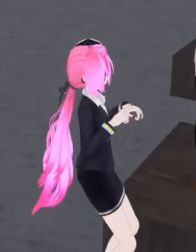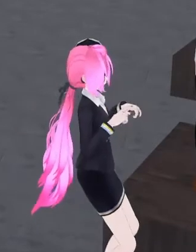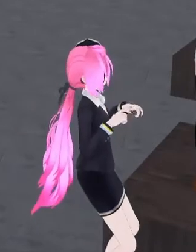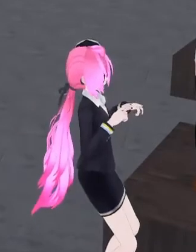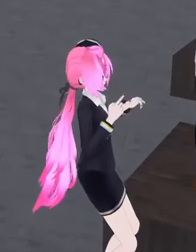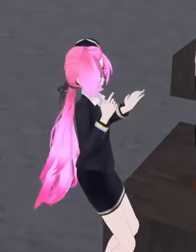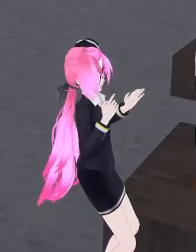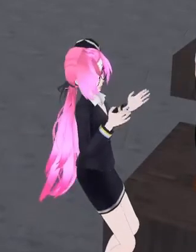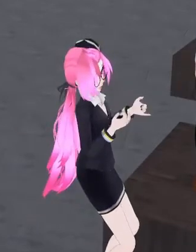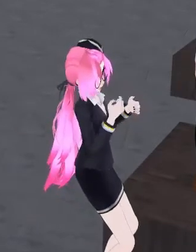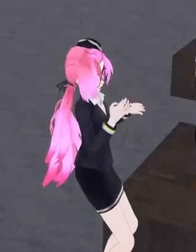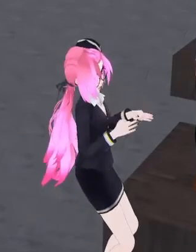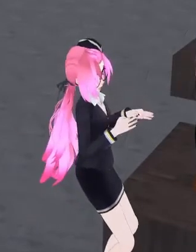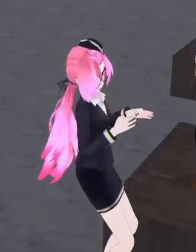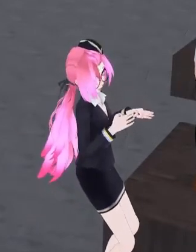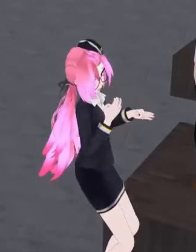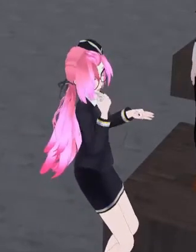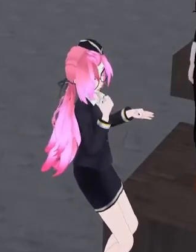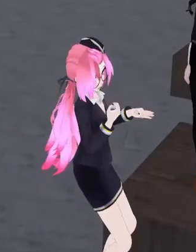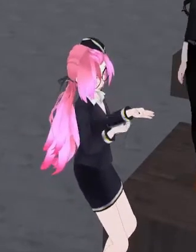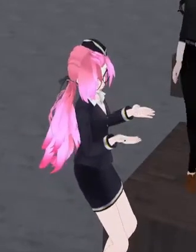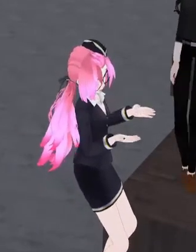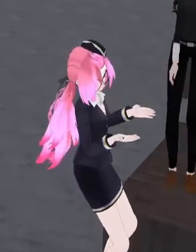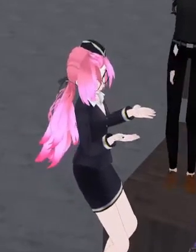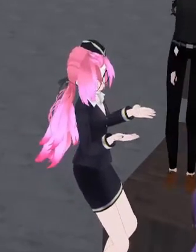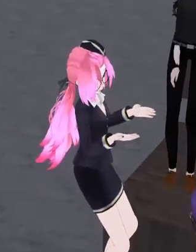it. Right now I'm deciding if I should have it mic on or off.